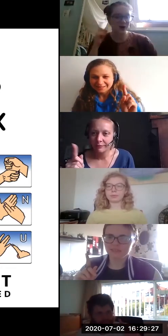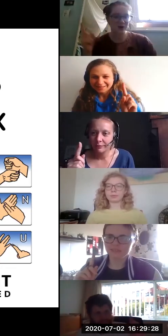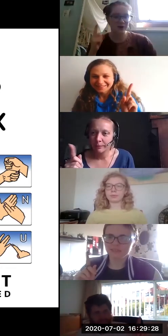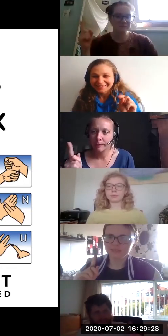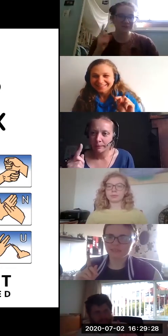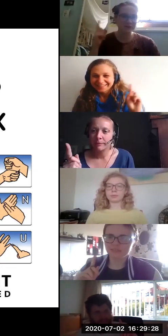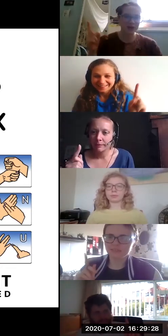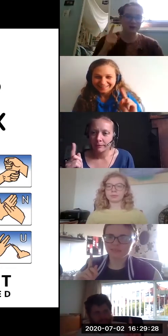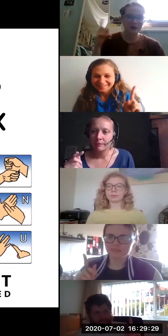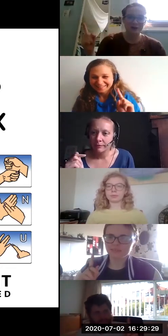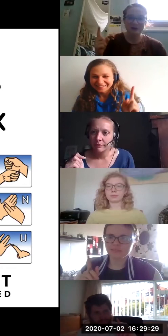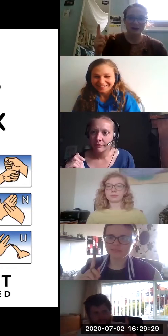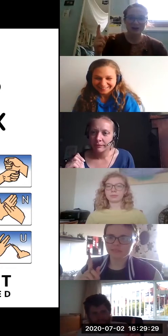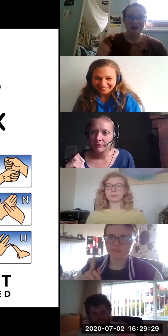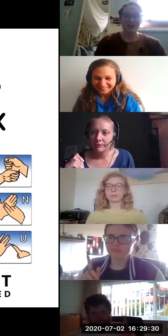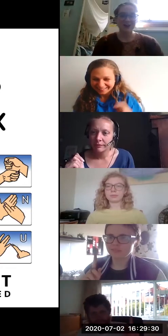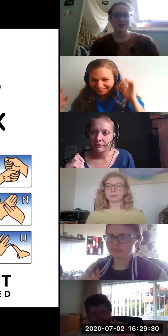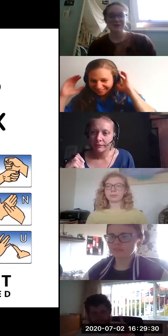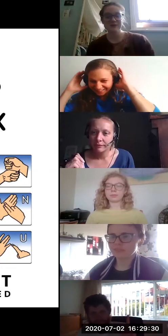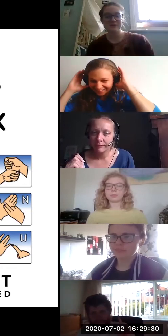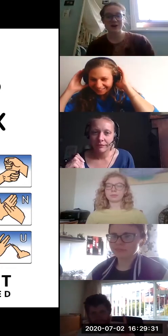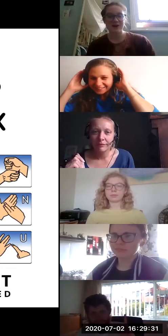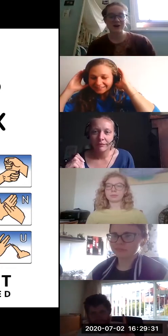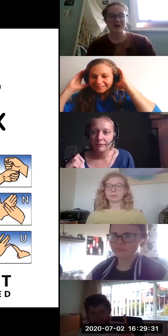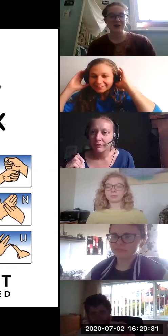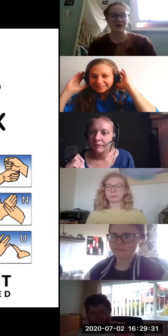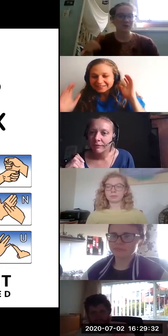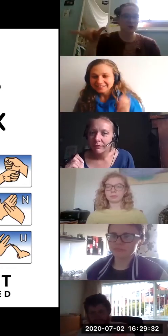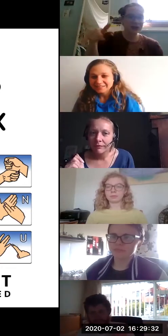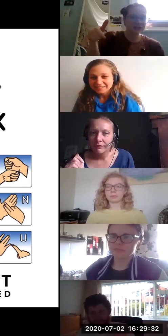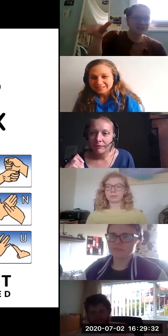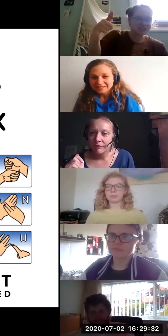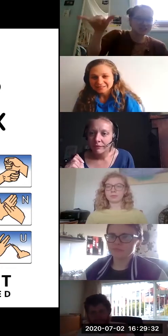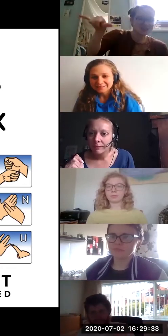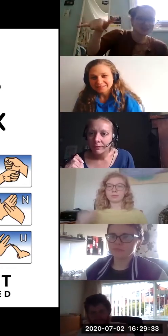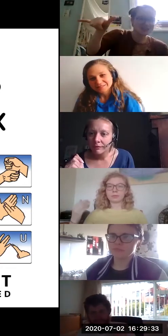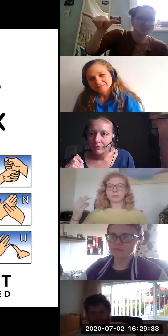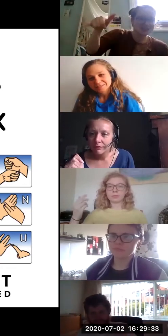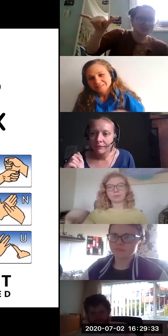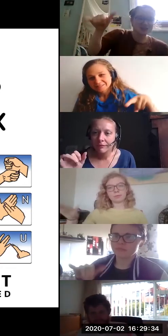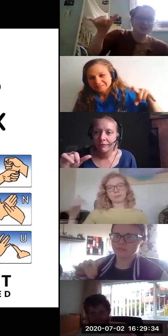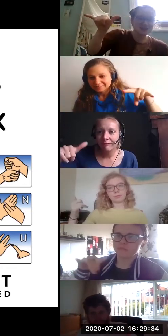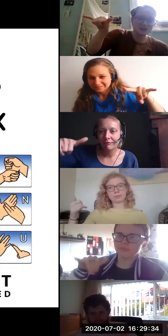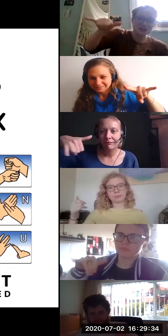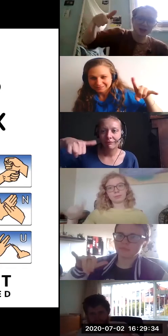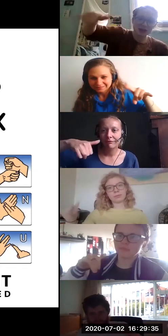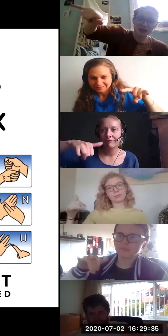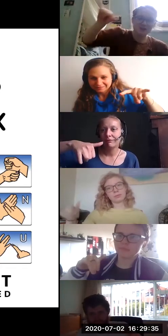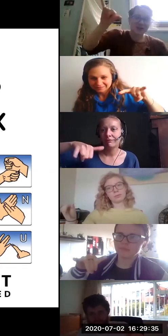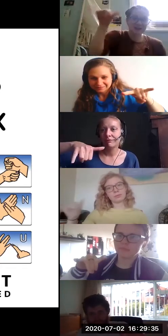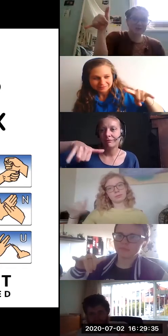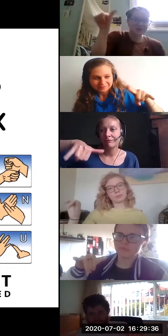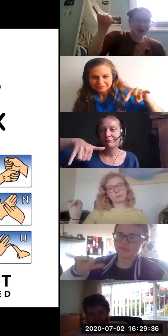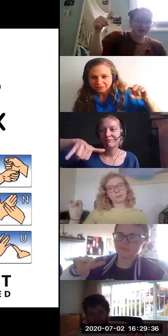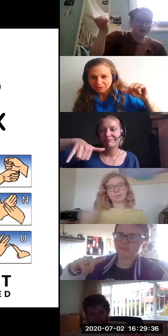do it with your arm. So you've got a little who. You've got a which. So you're kind of making,